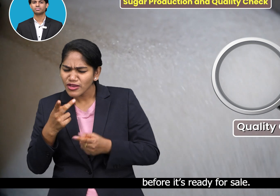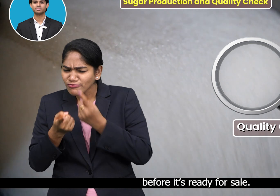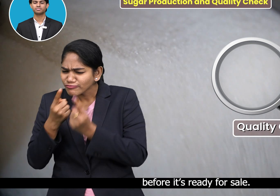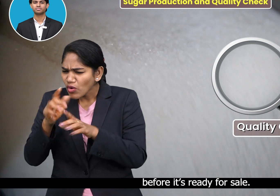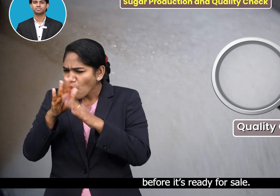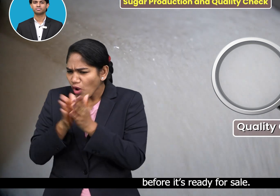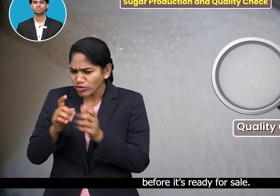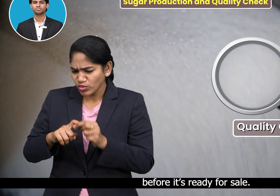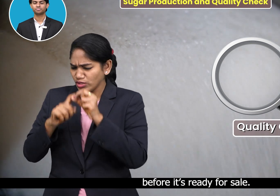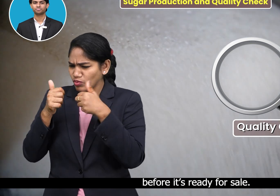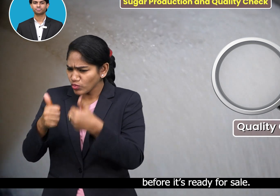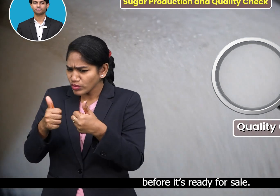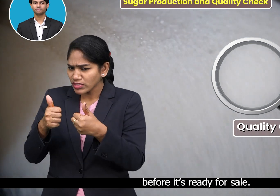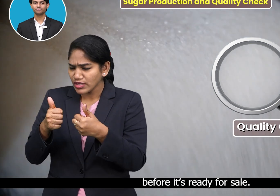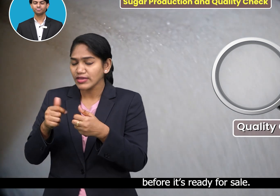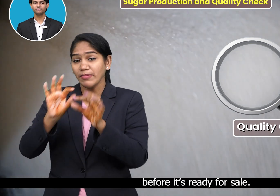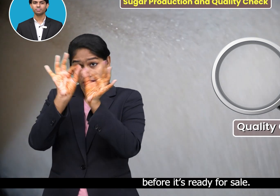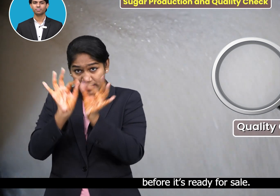sale.